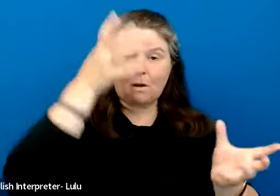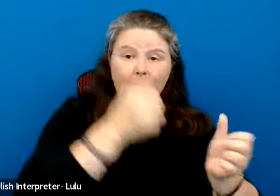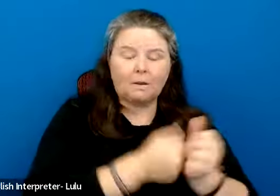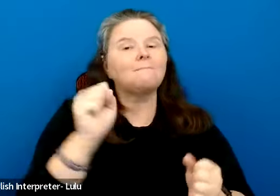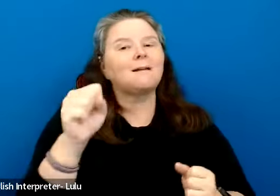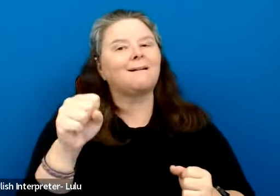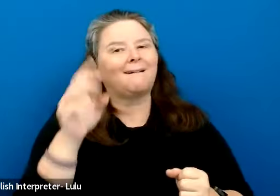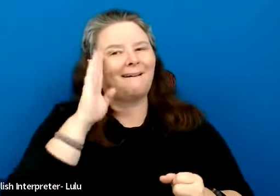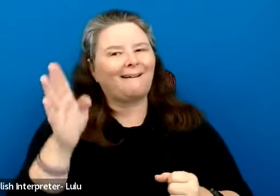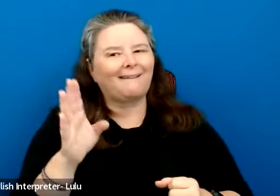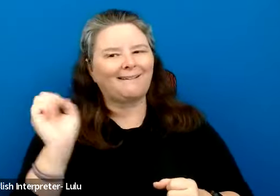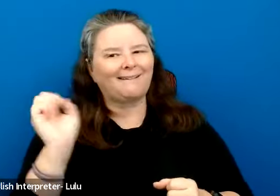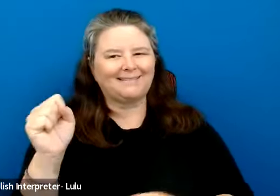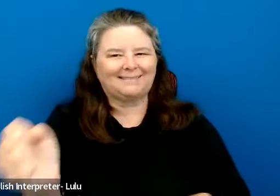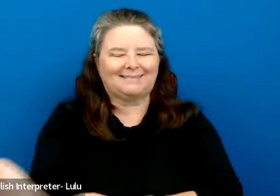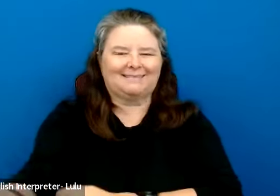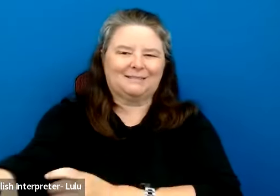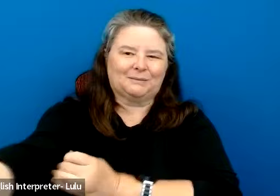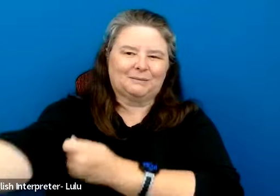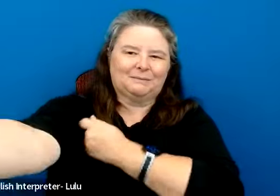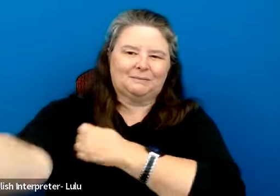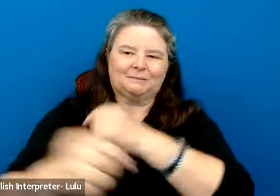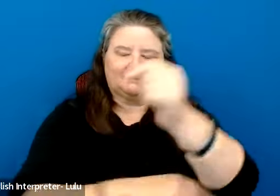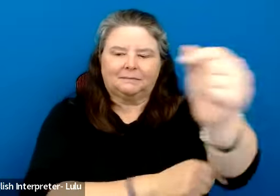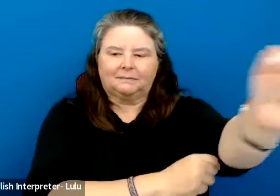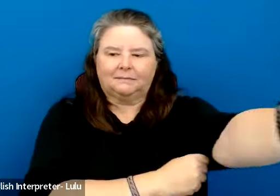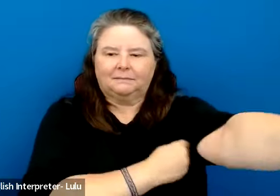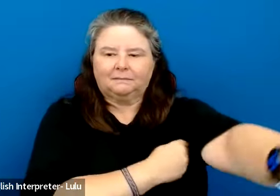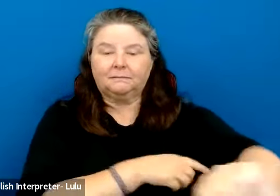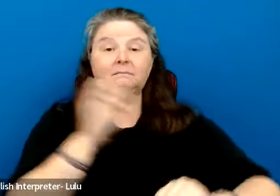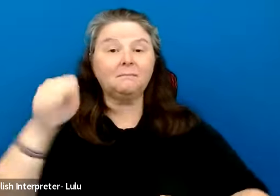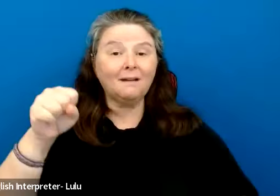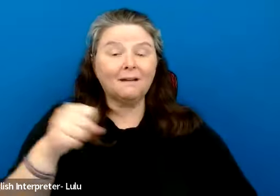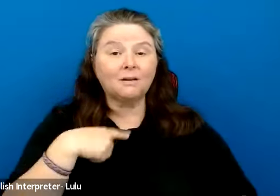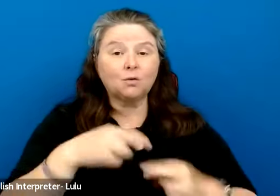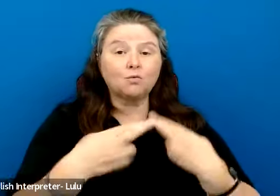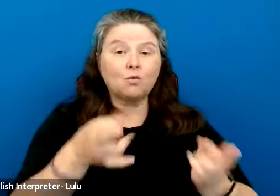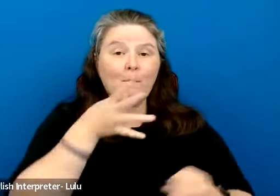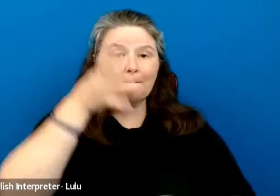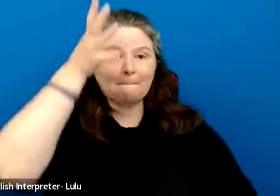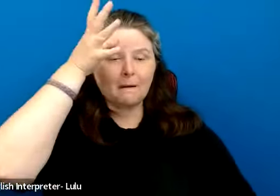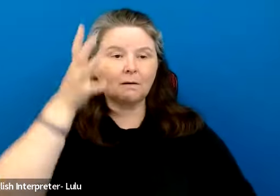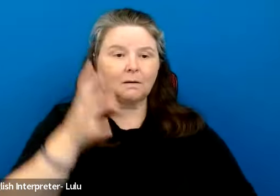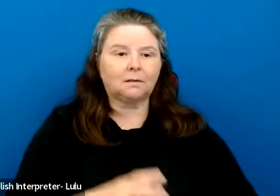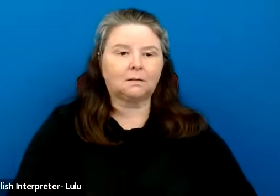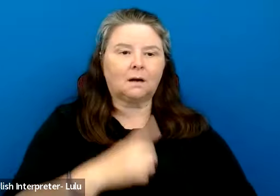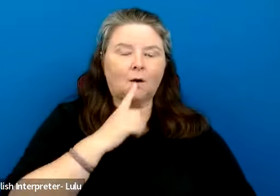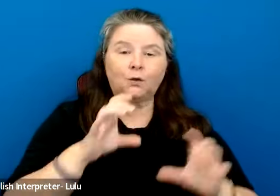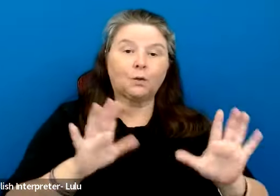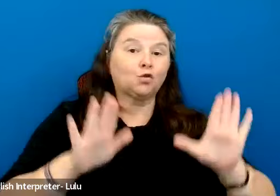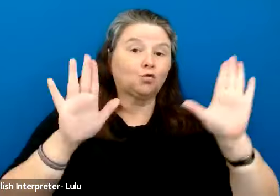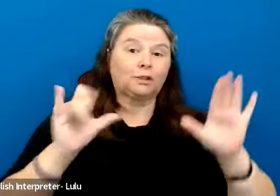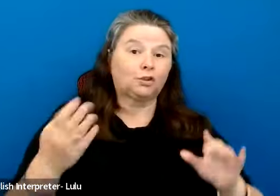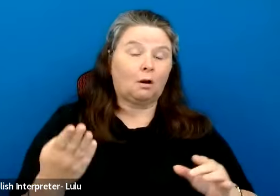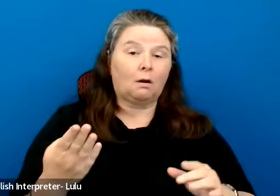yep. Hi, yes. Hello. Yeah, room parents are doing a great job.